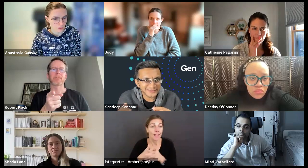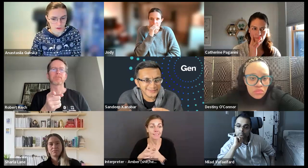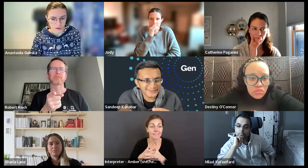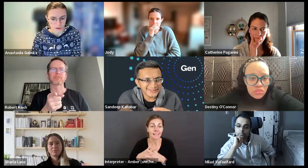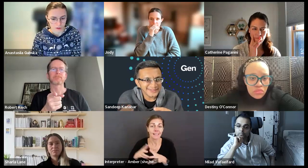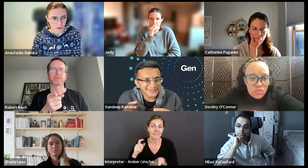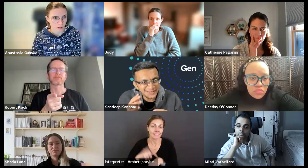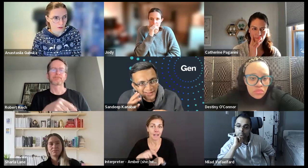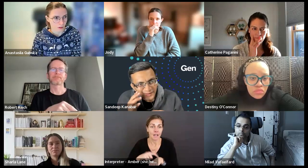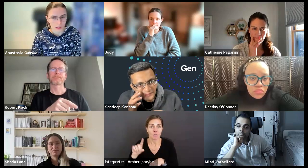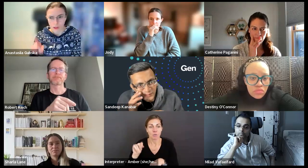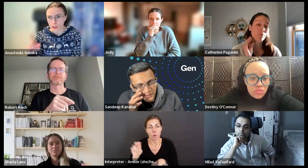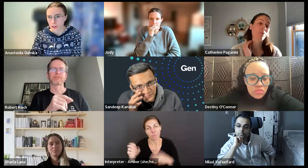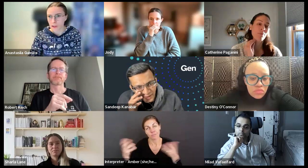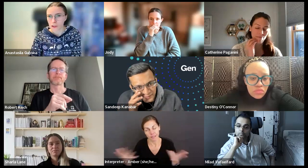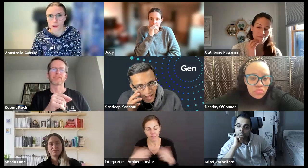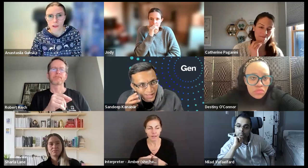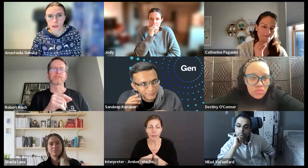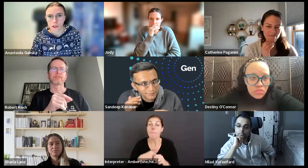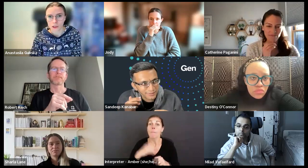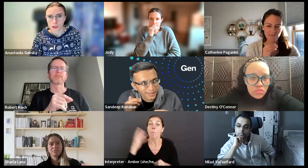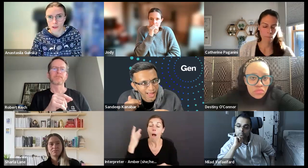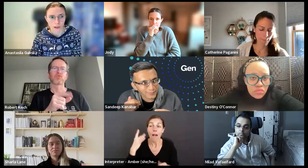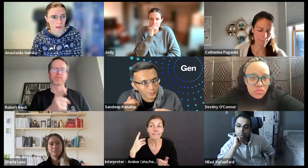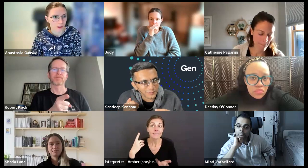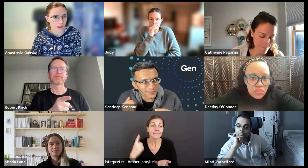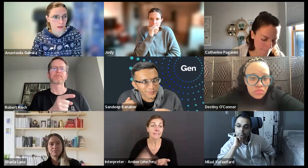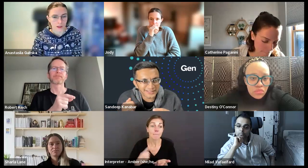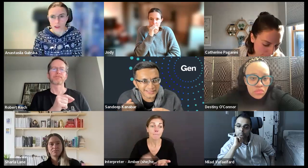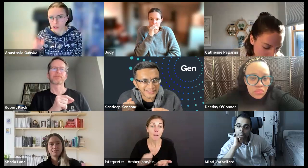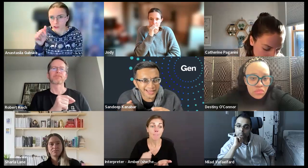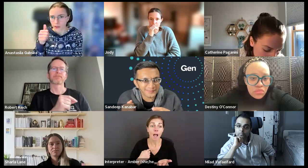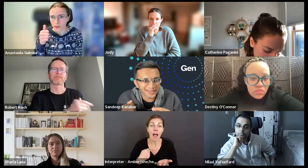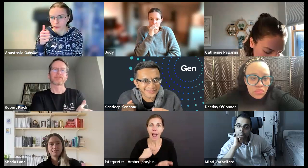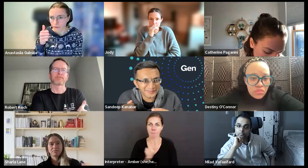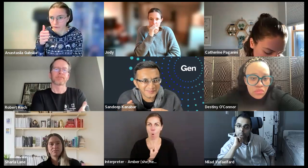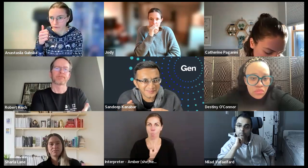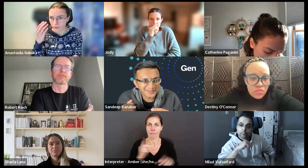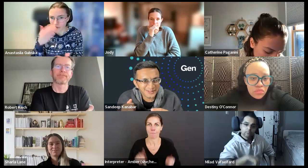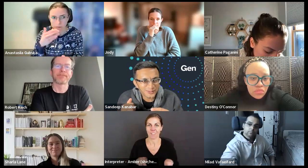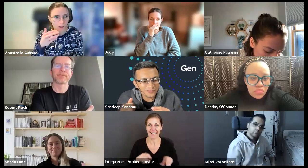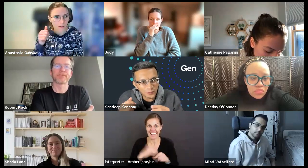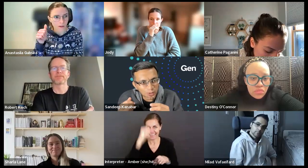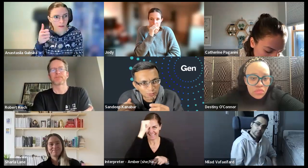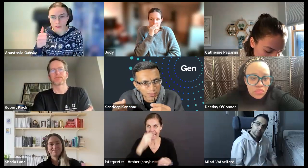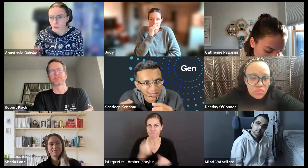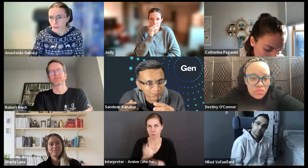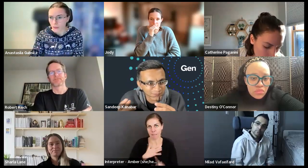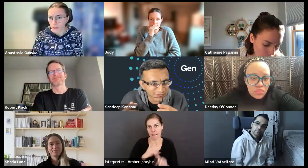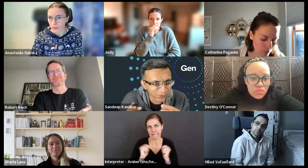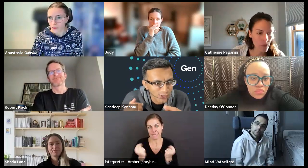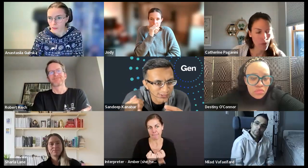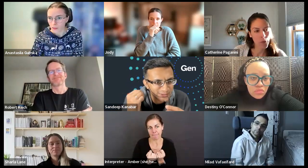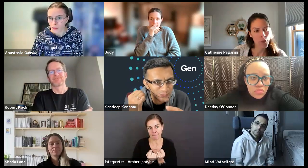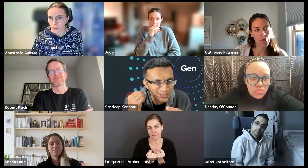night. Yeah, because sometimes I'm the only person in India in my team. So if I want to catch up